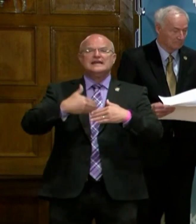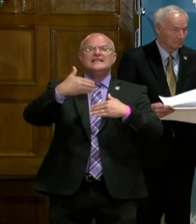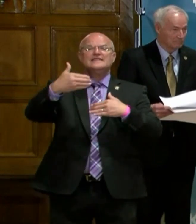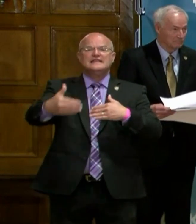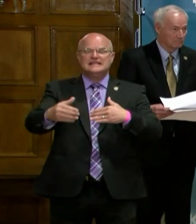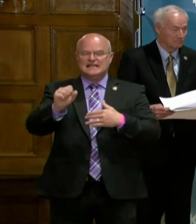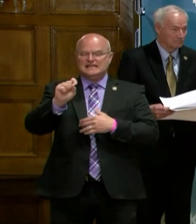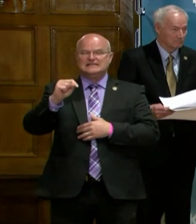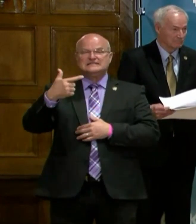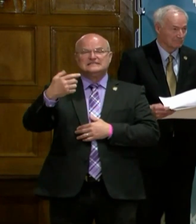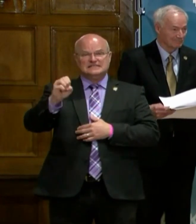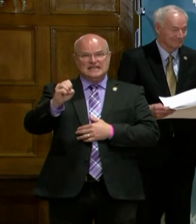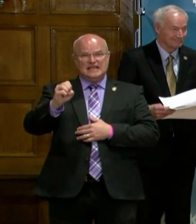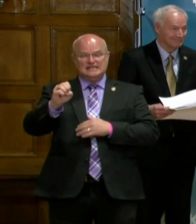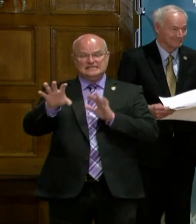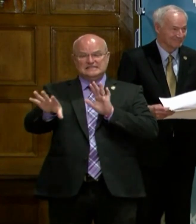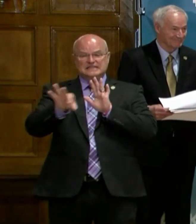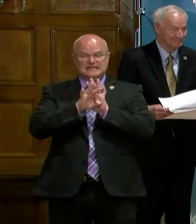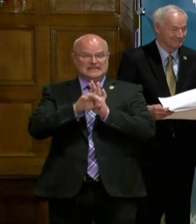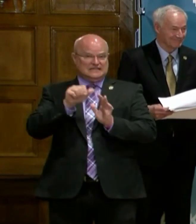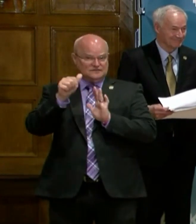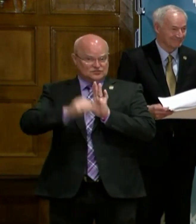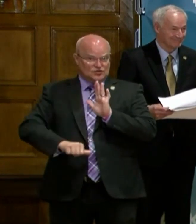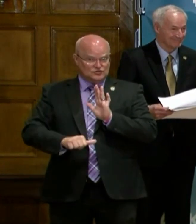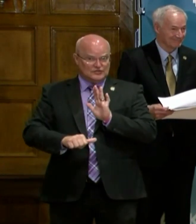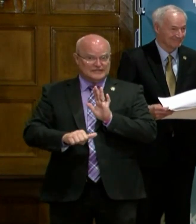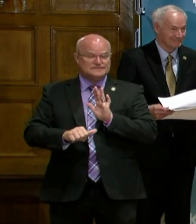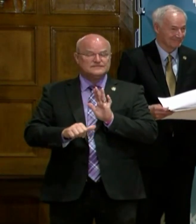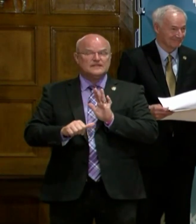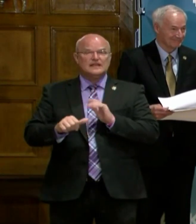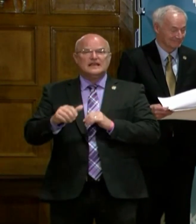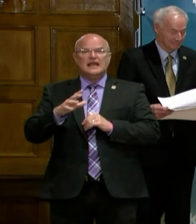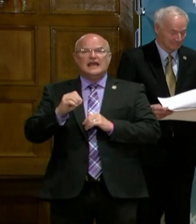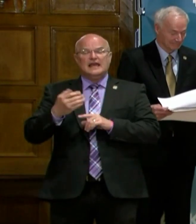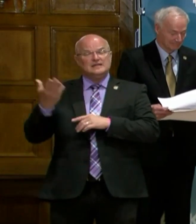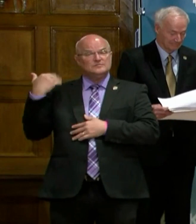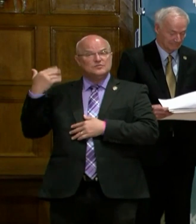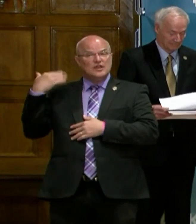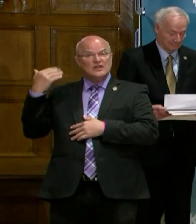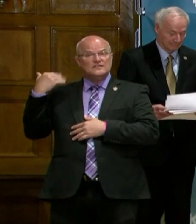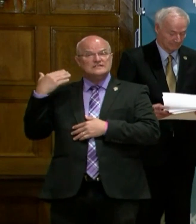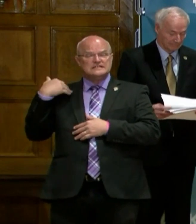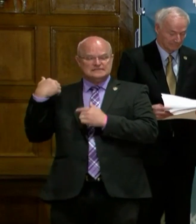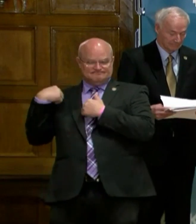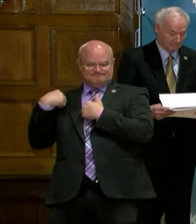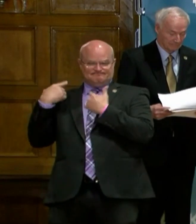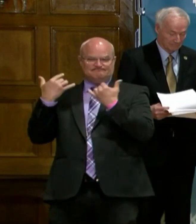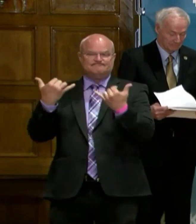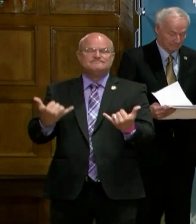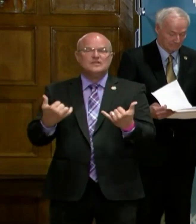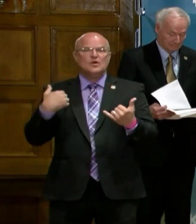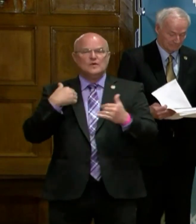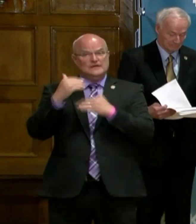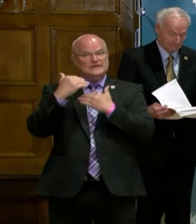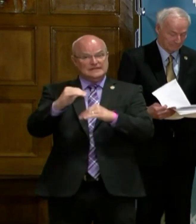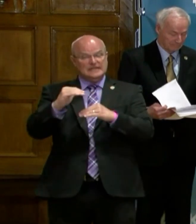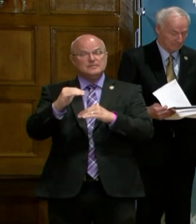next stage of elective surgeries. And previously, up till now, we've